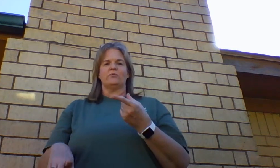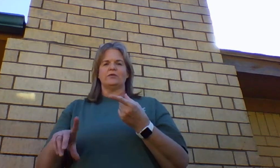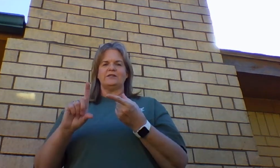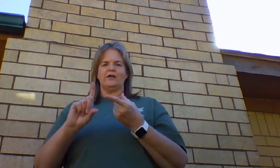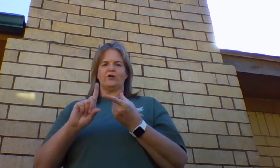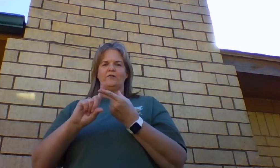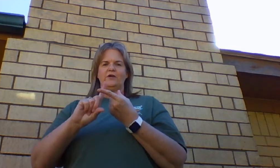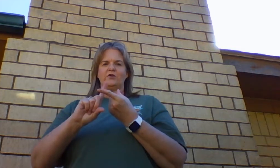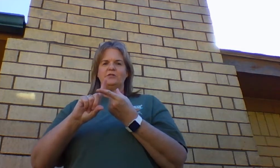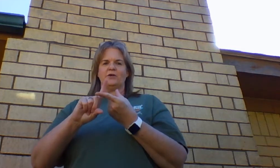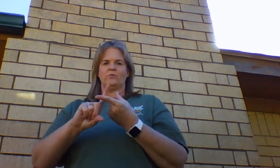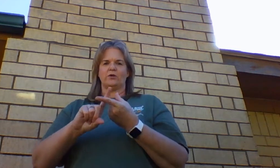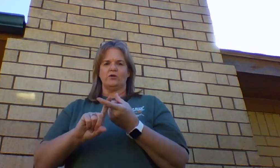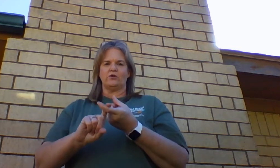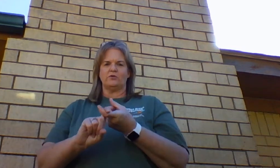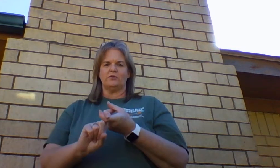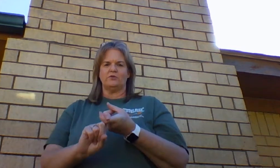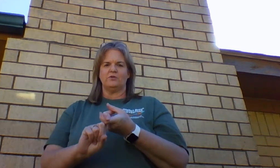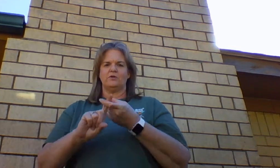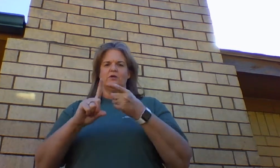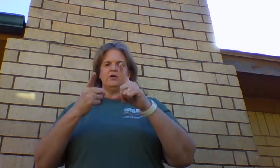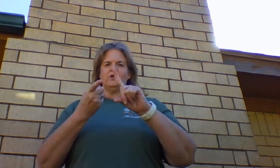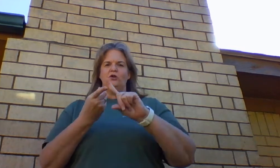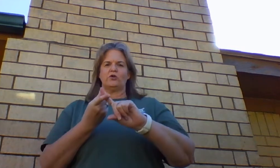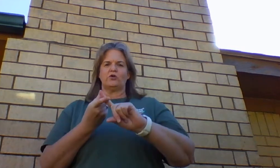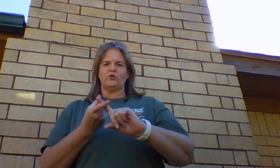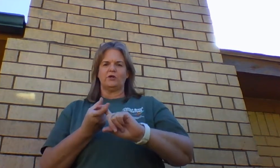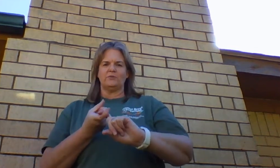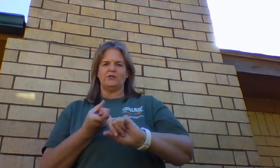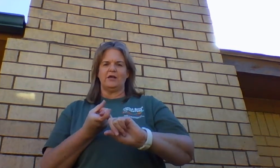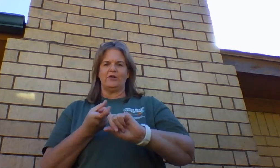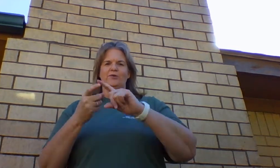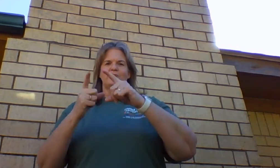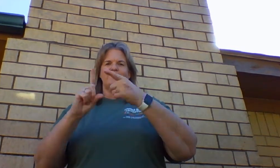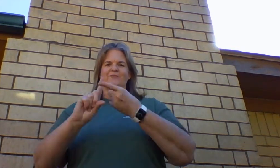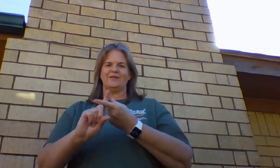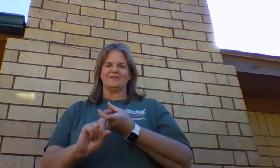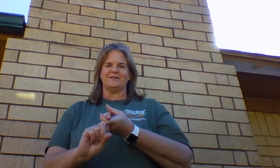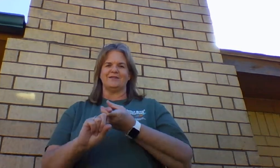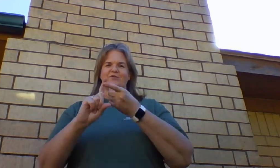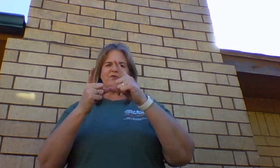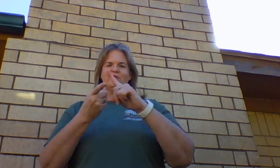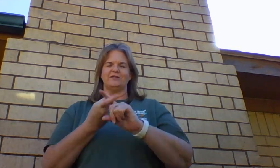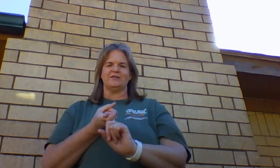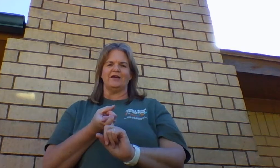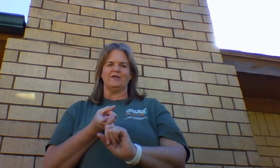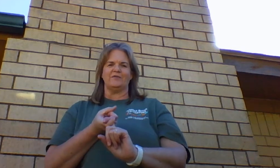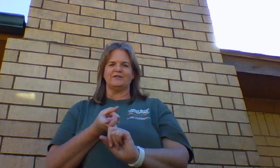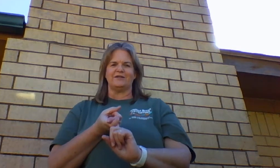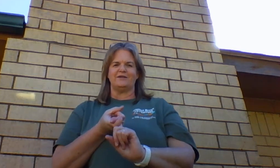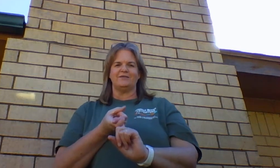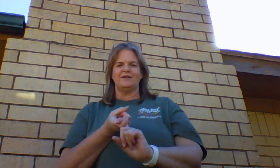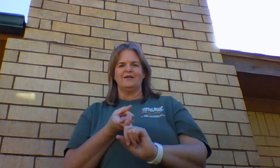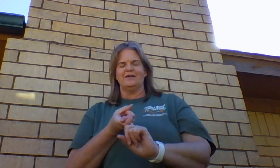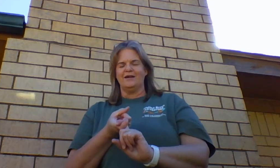to take our fingers and we're going to crook them together, and that's the sign for friend. And I love that sign. I